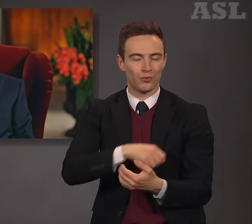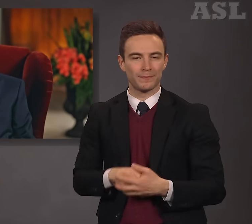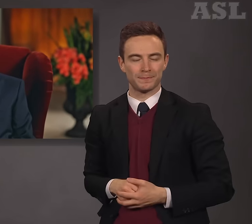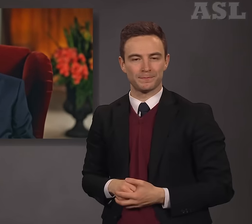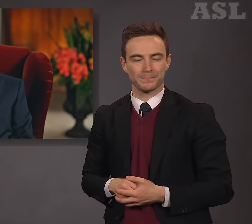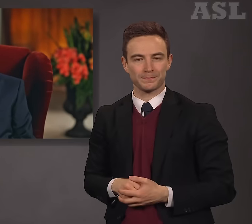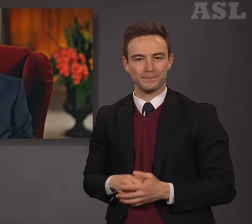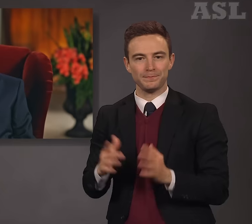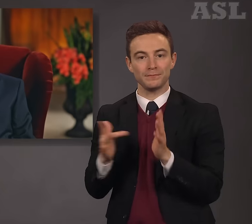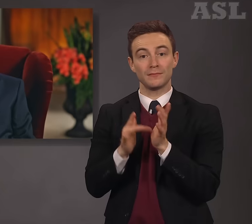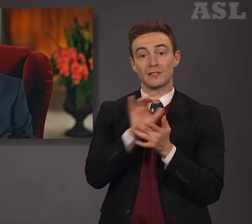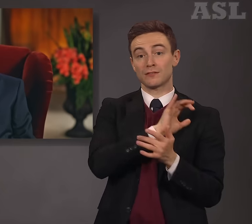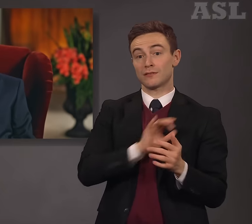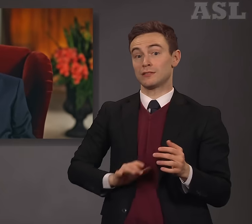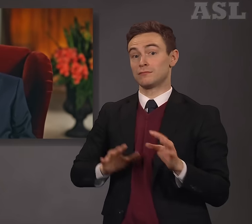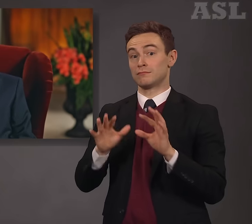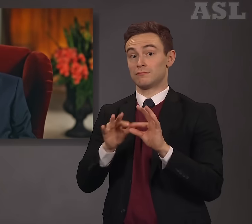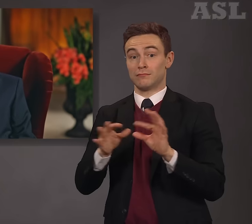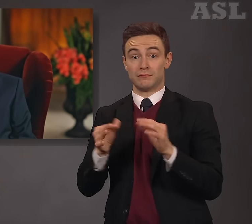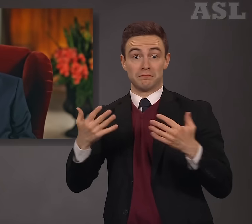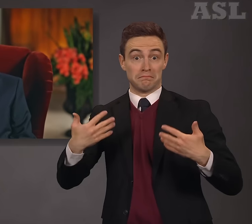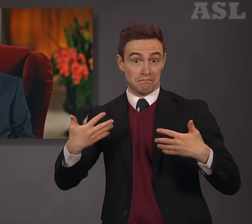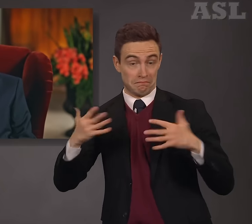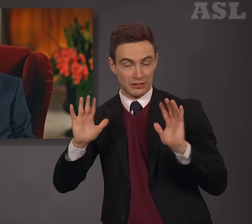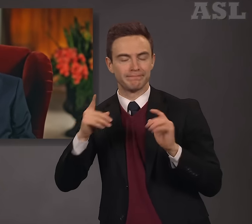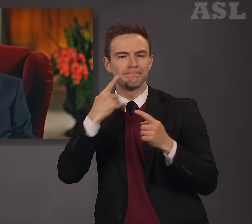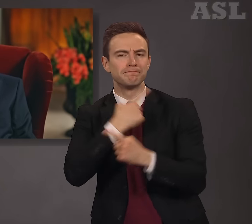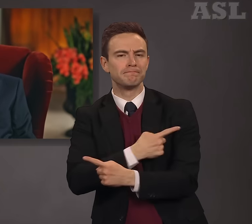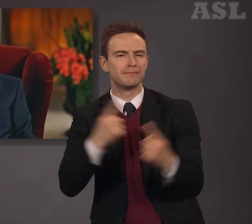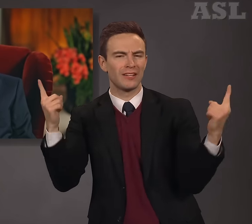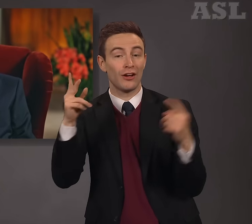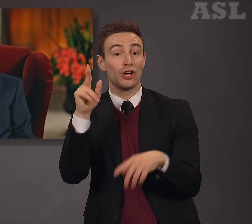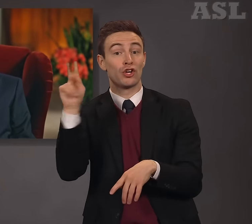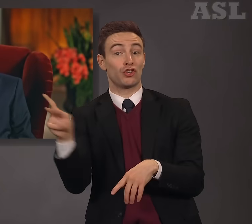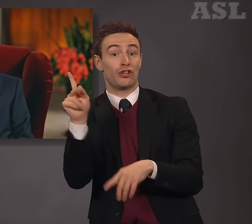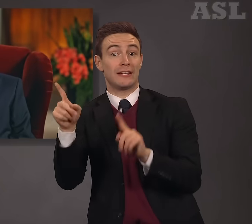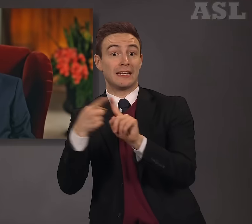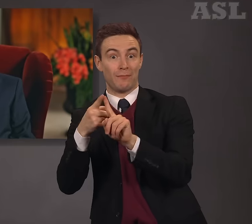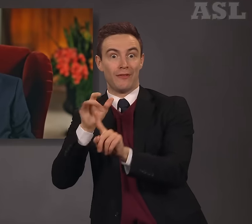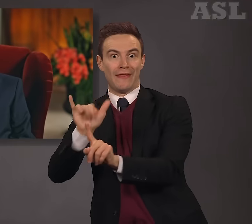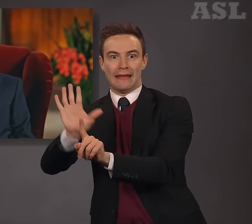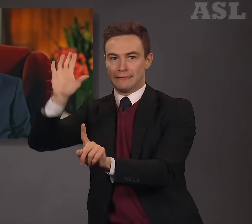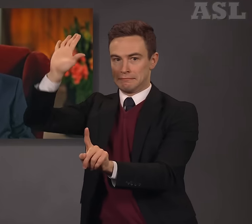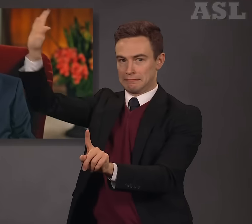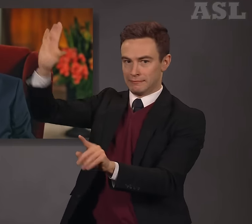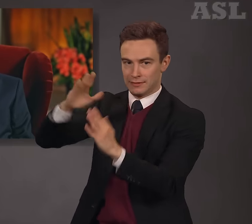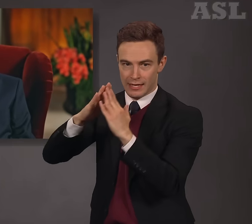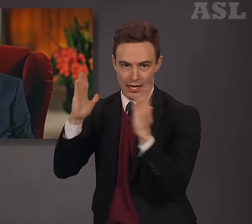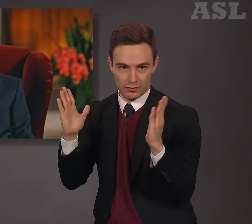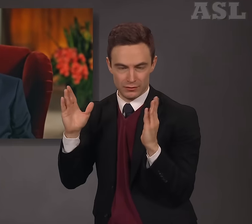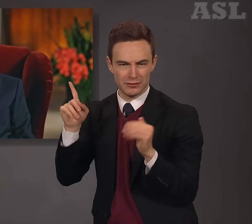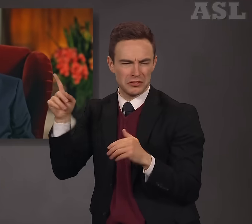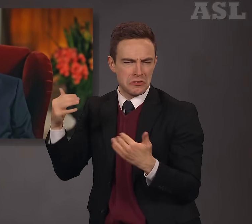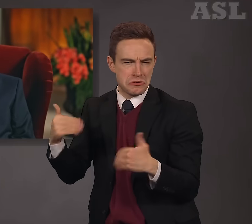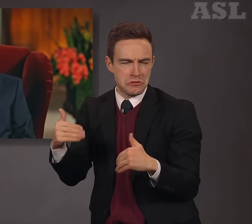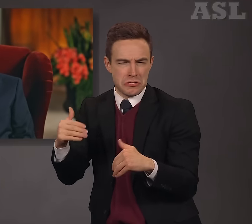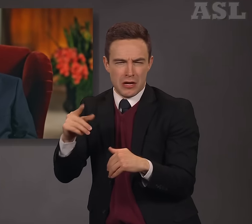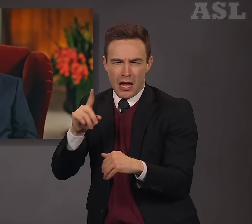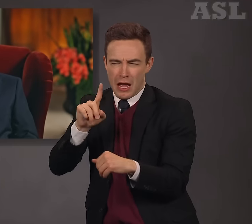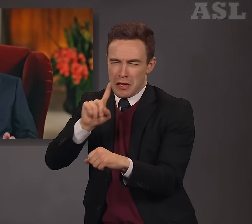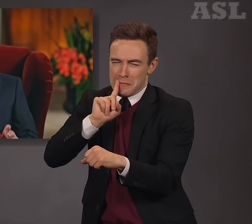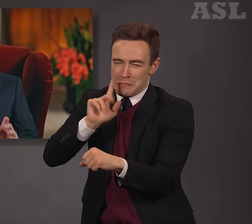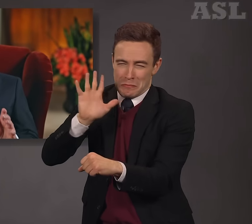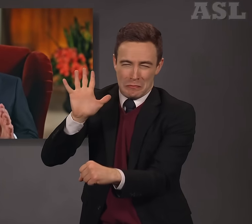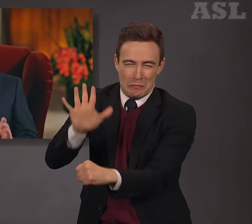Jesus Christ then declared that he had accepted the temple as his house